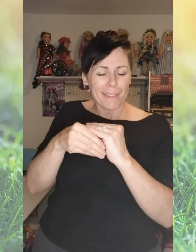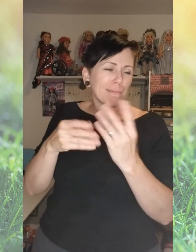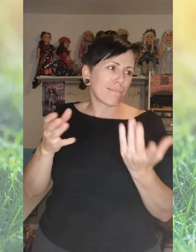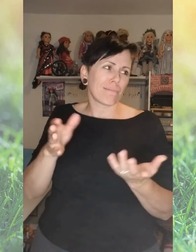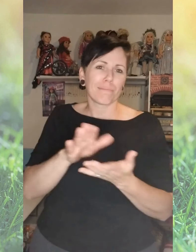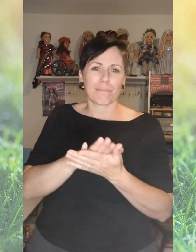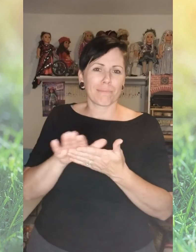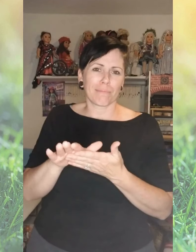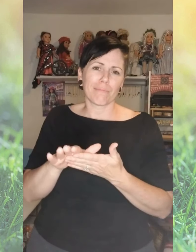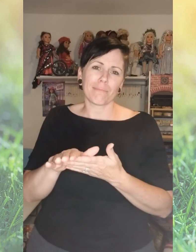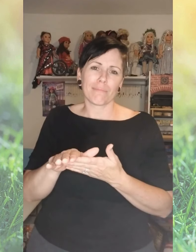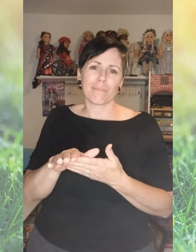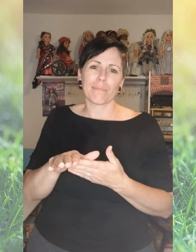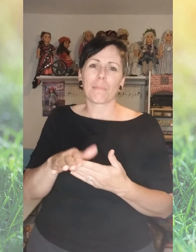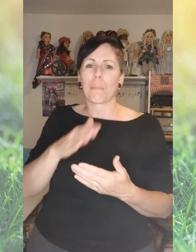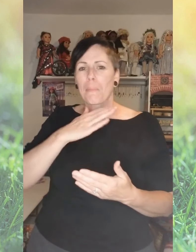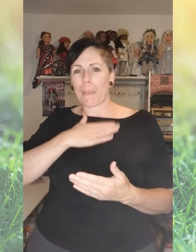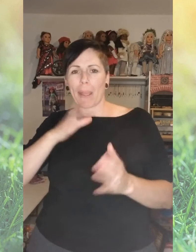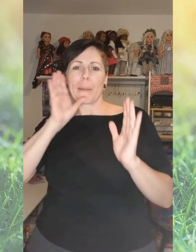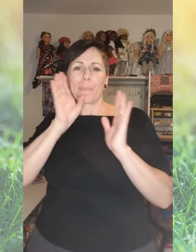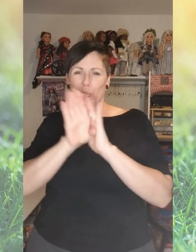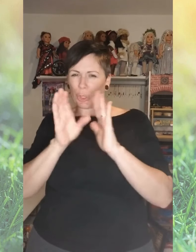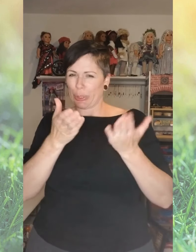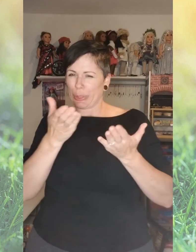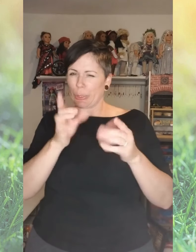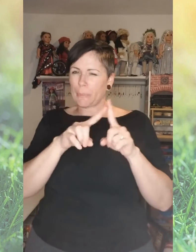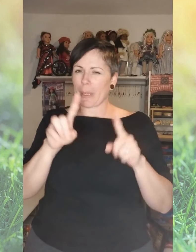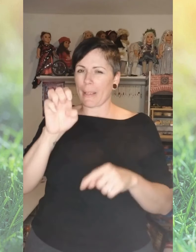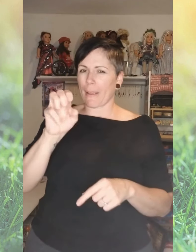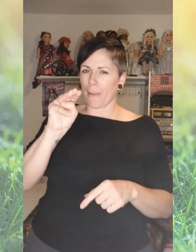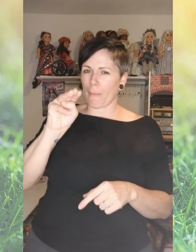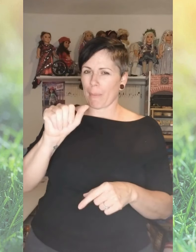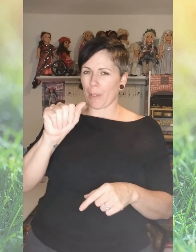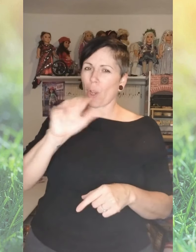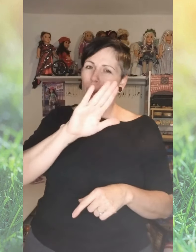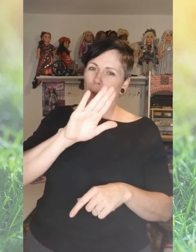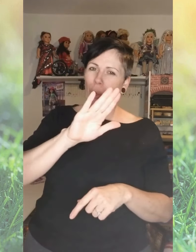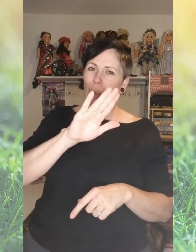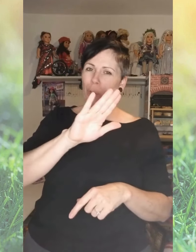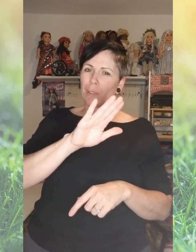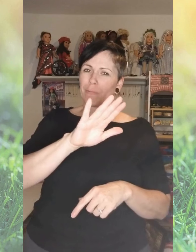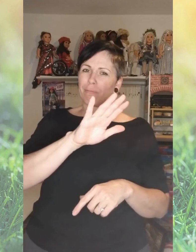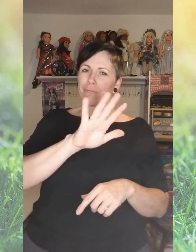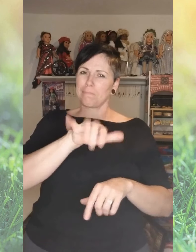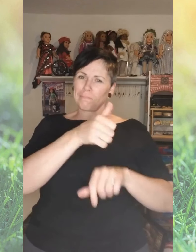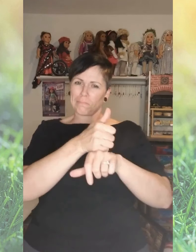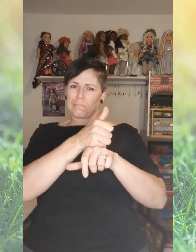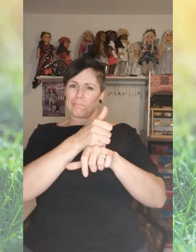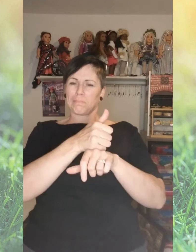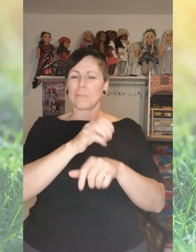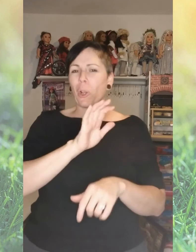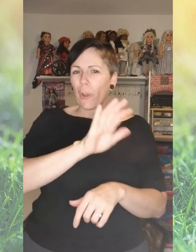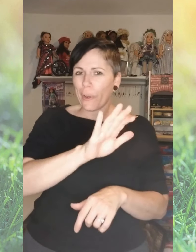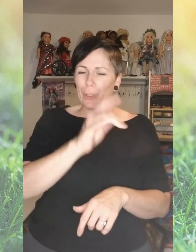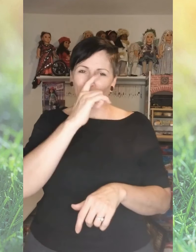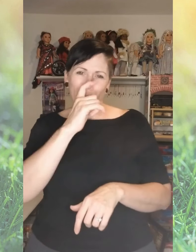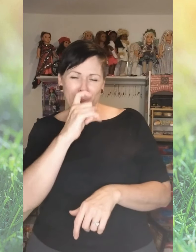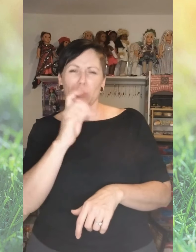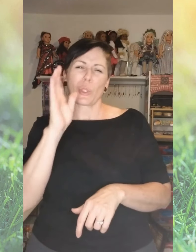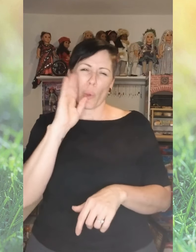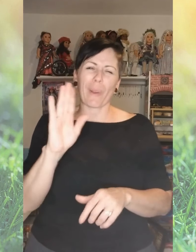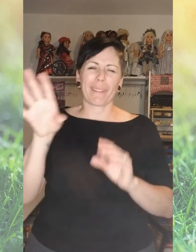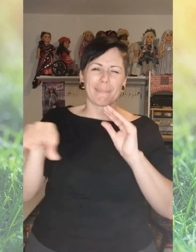And then most of these are Emma's dolls. These are my pictures, but I'm going to put her handle